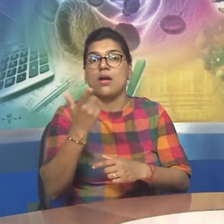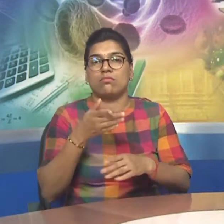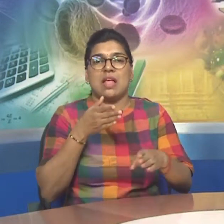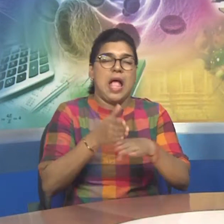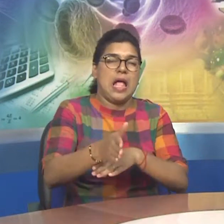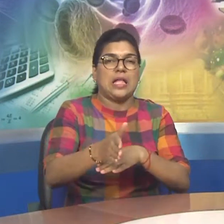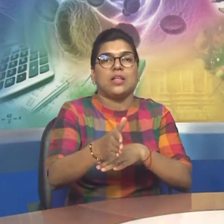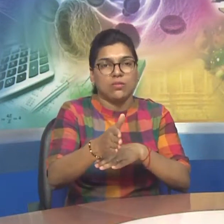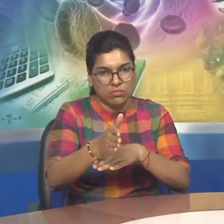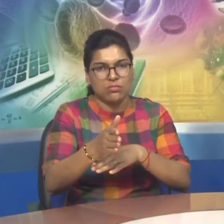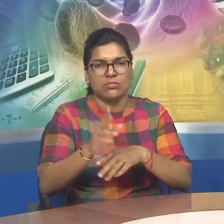hurt,